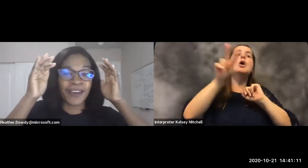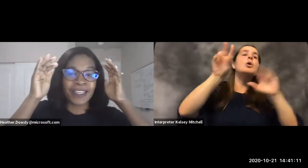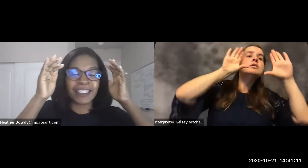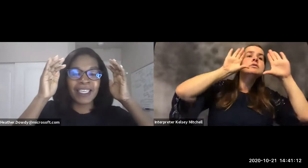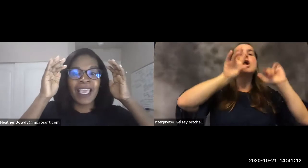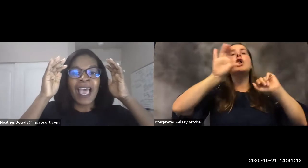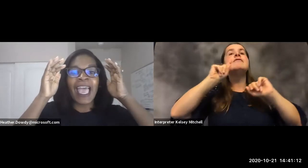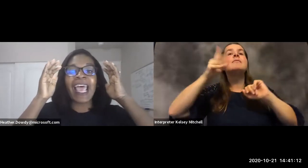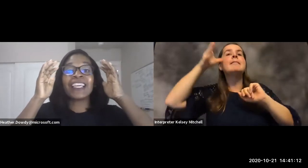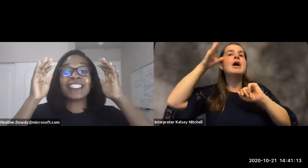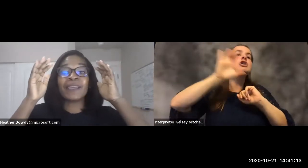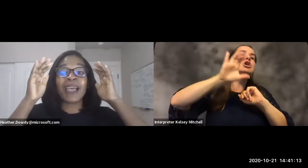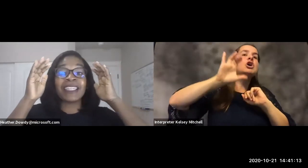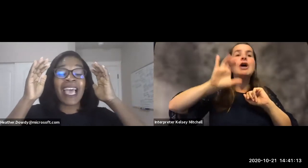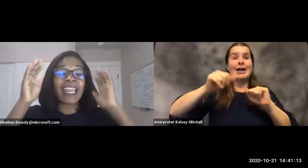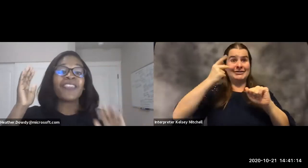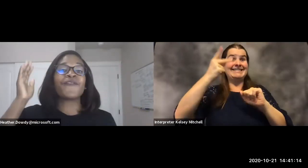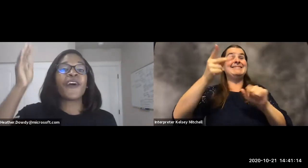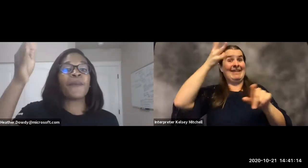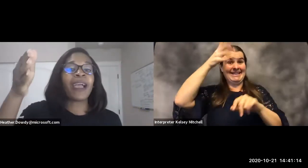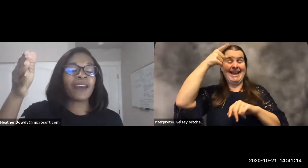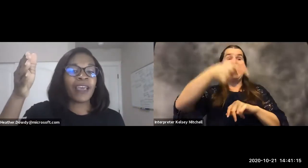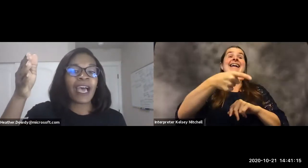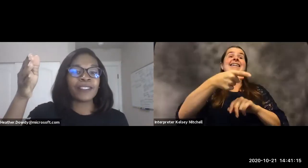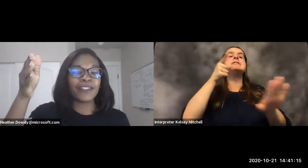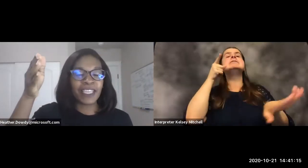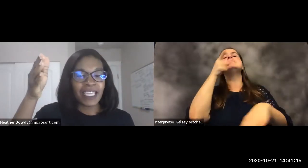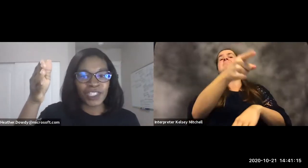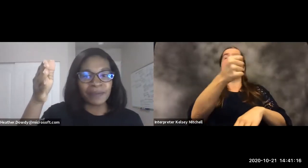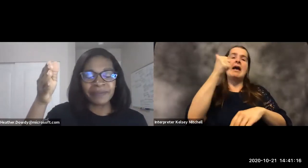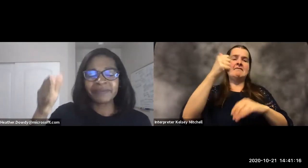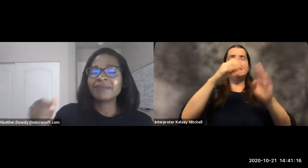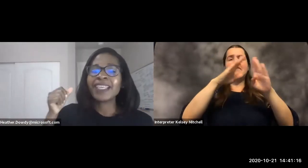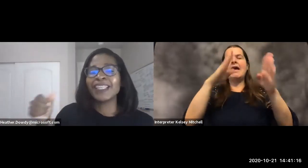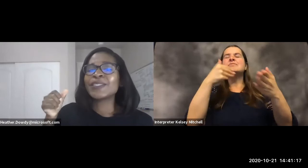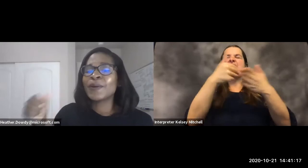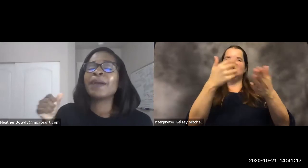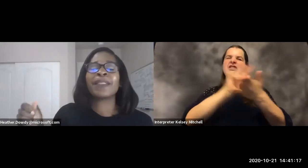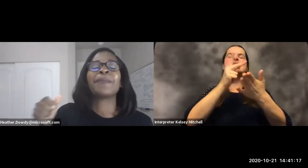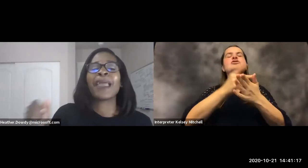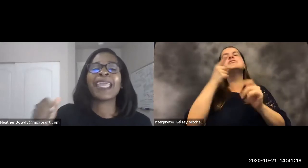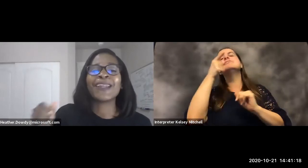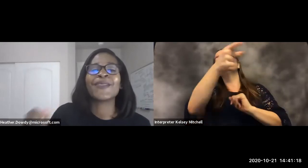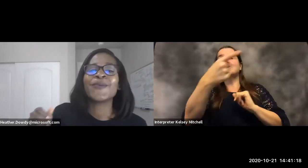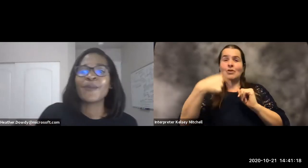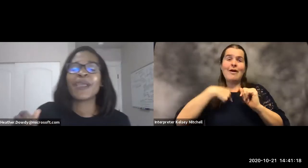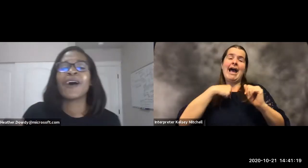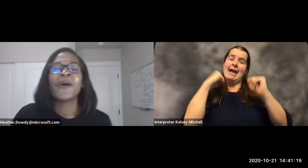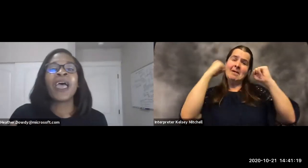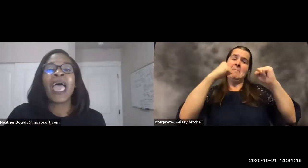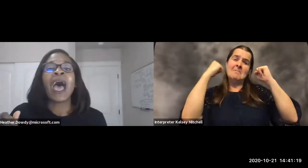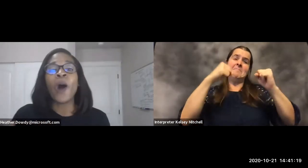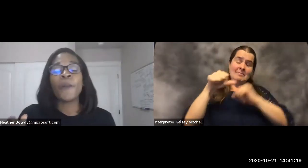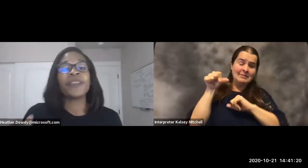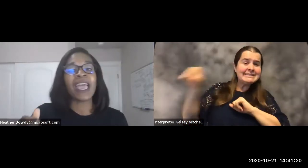my parents. And I could see my dad in the far back of the house near the kitchen. And so I'm like banging on the